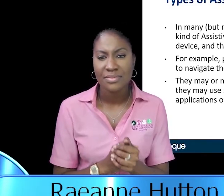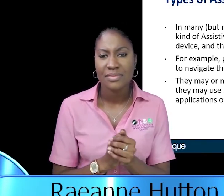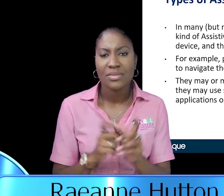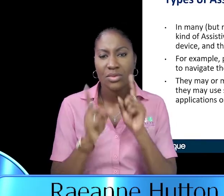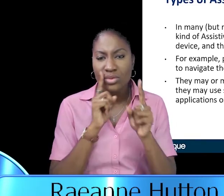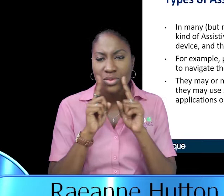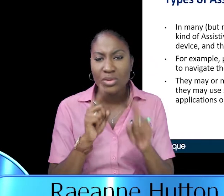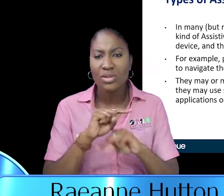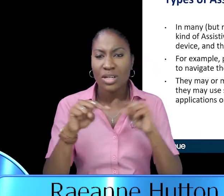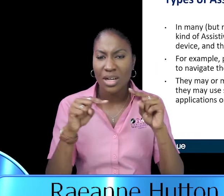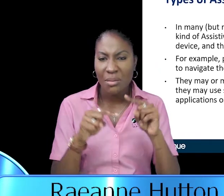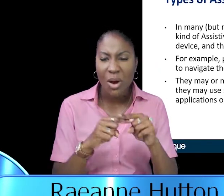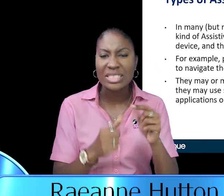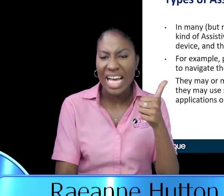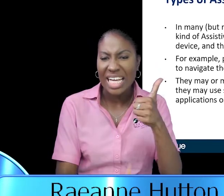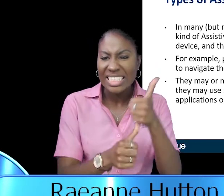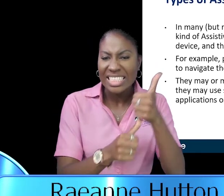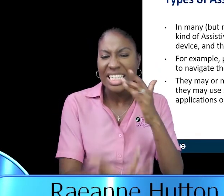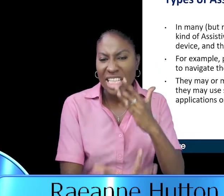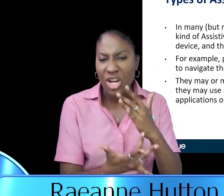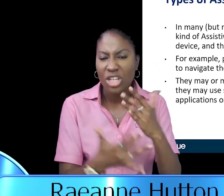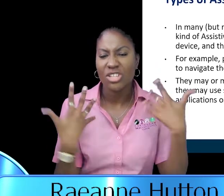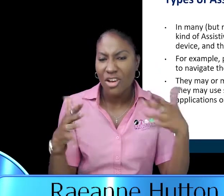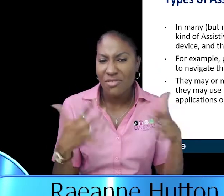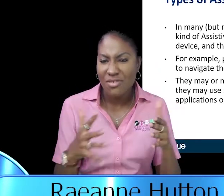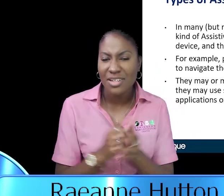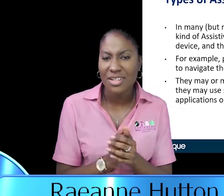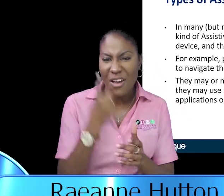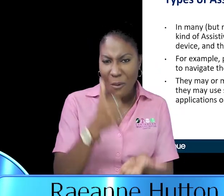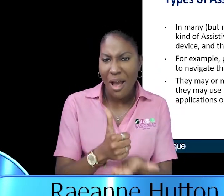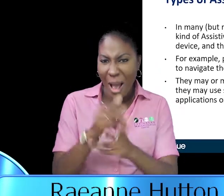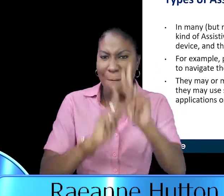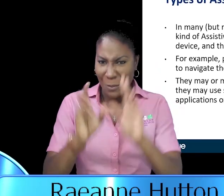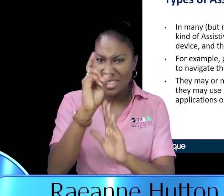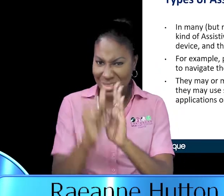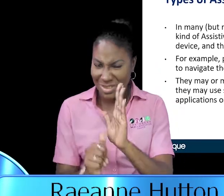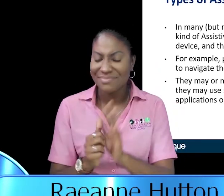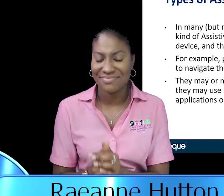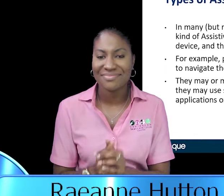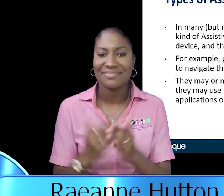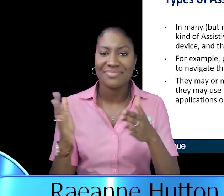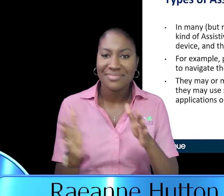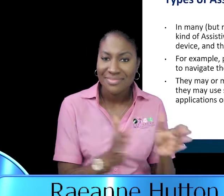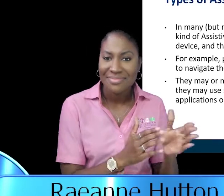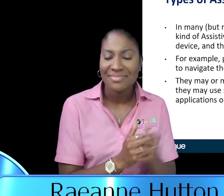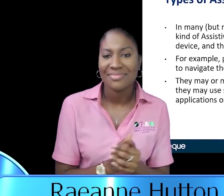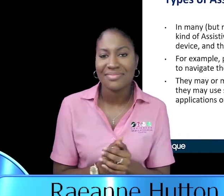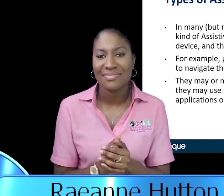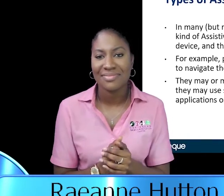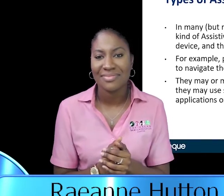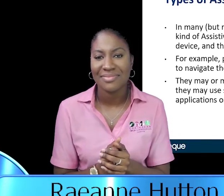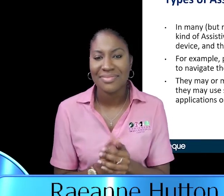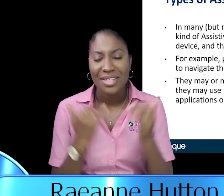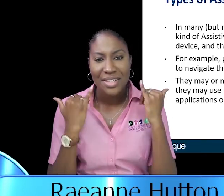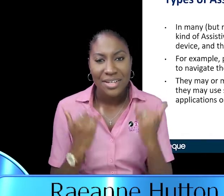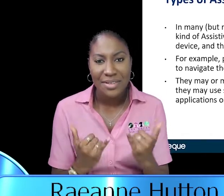already touched on slide 18 with types of assistive technology. Slide 19. Types of assistive technology. Slide view. Slide 20. 19. So many perspectives. Slide